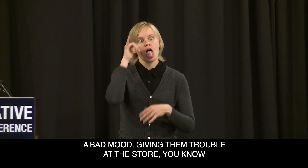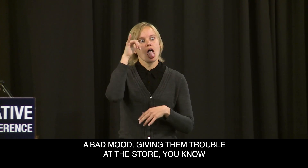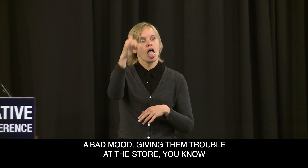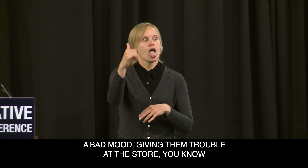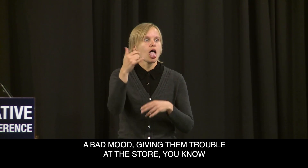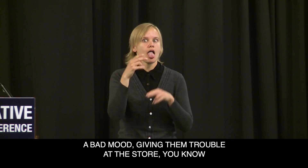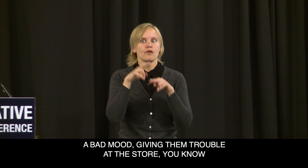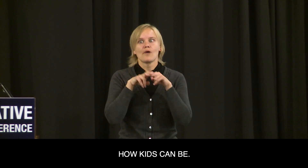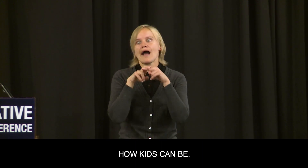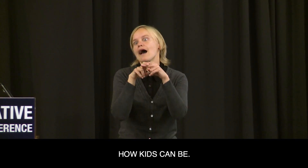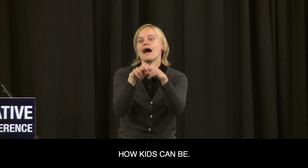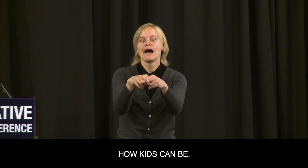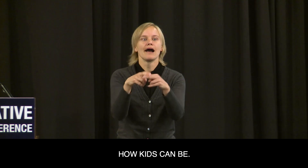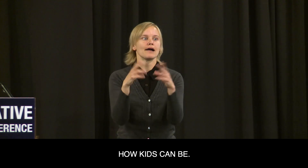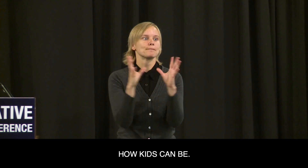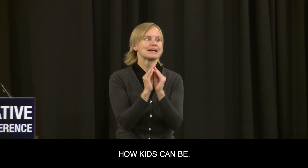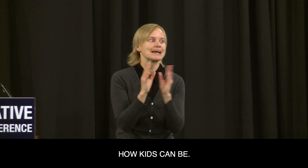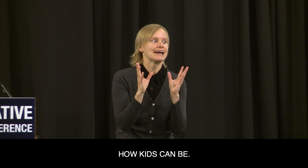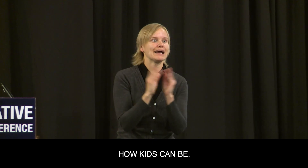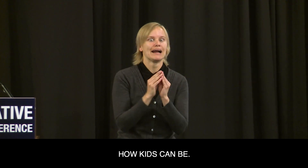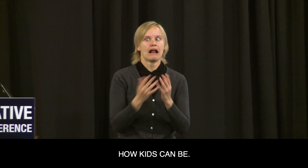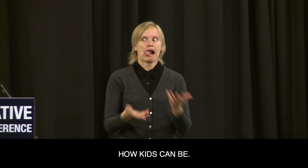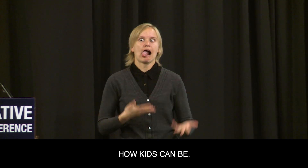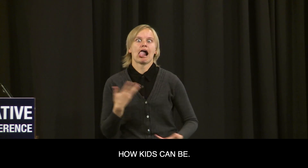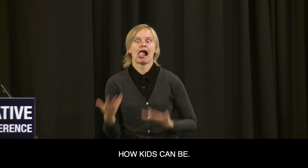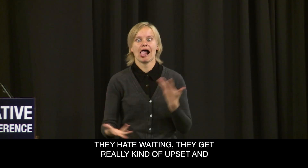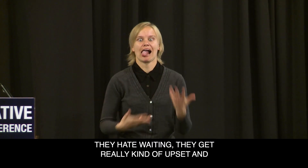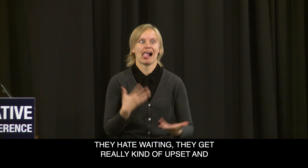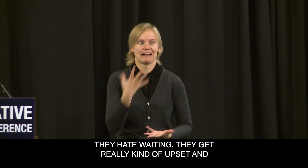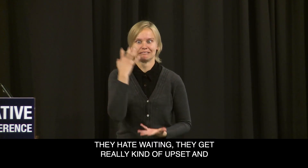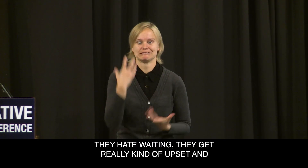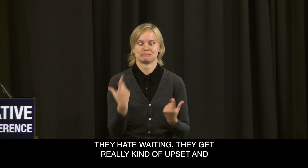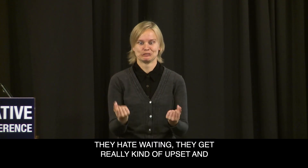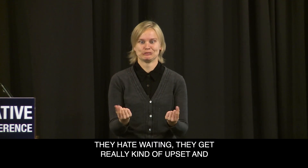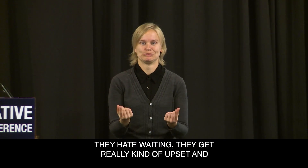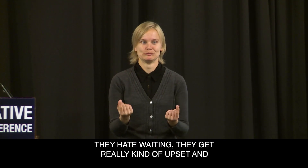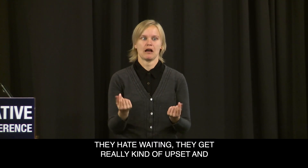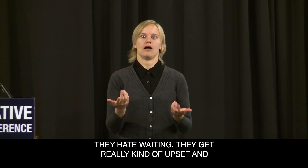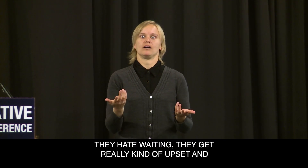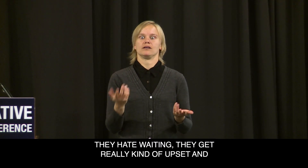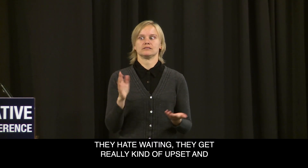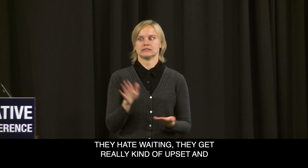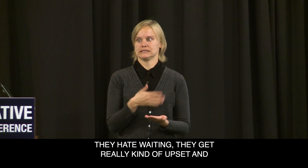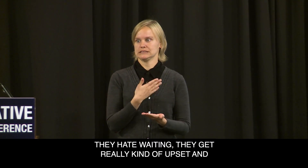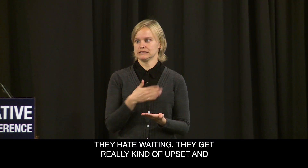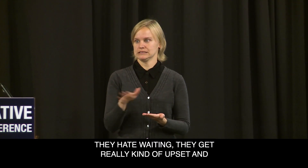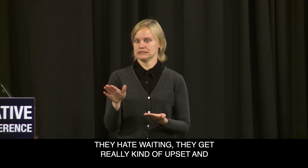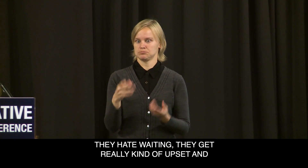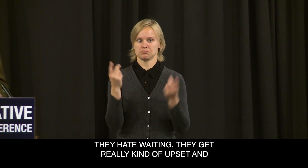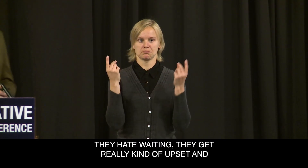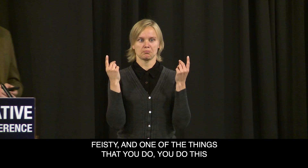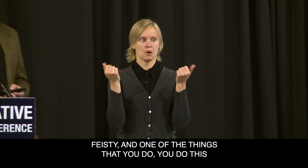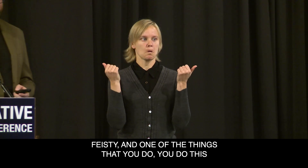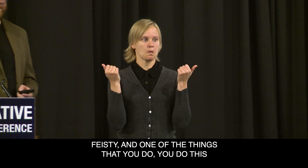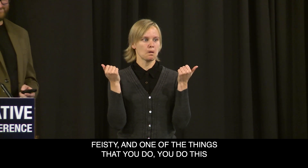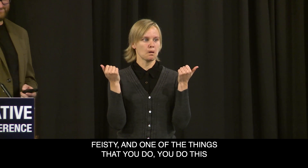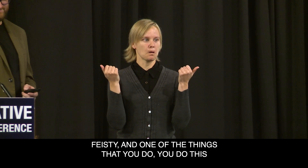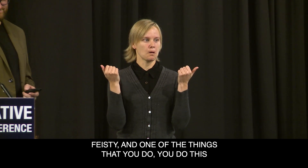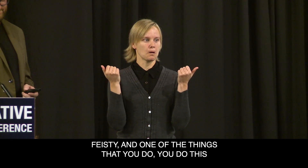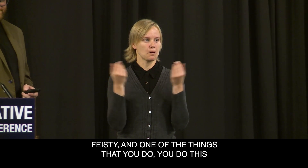store. You know how kids can be. They hate waiting, they get really kind of upset and feisty. And one of the things that you do